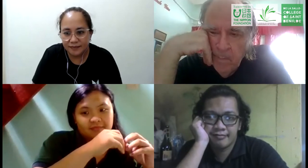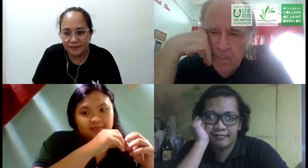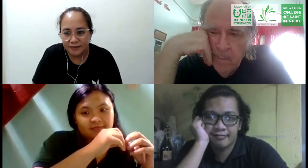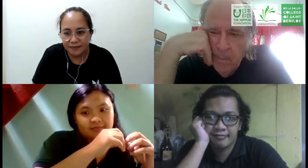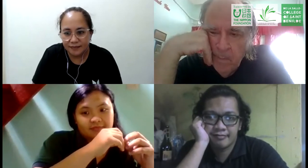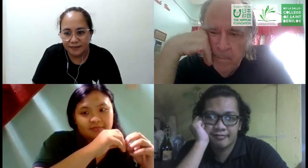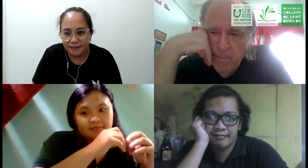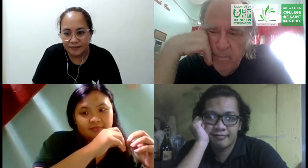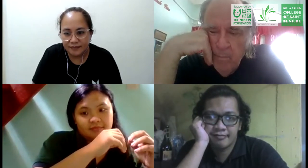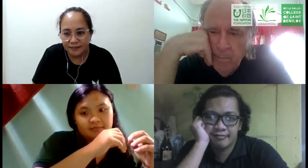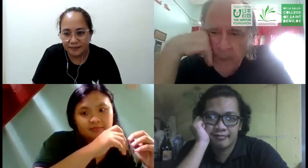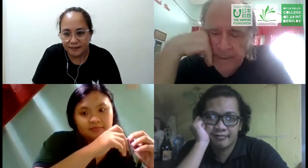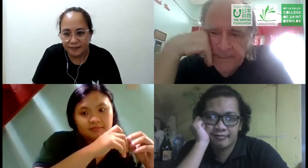This is Shaq.